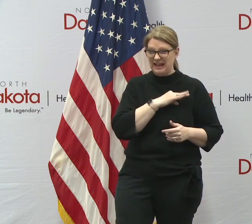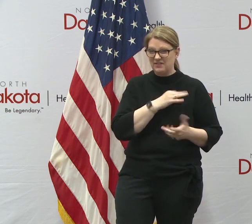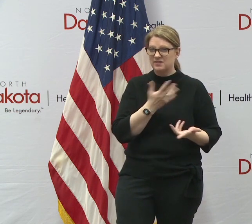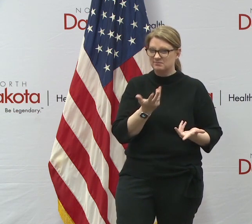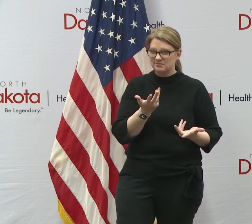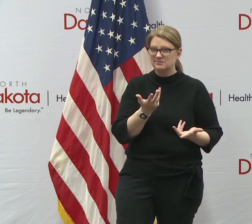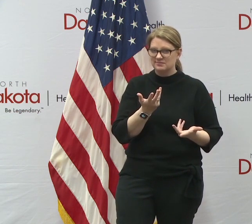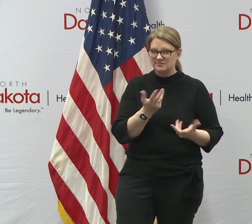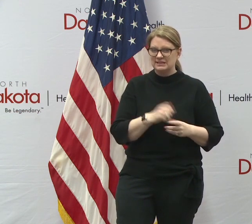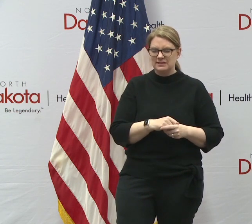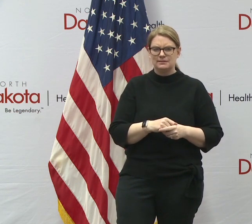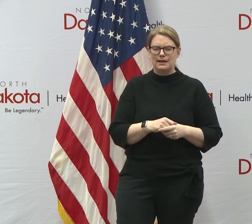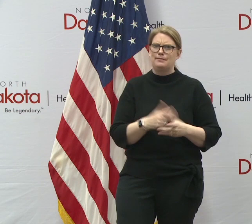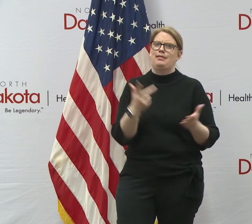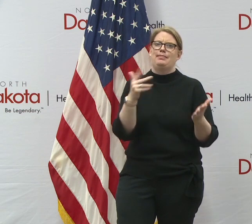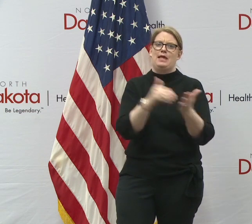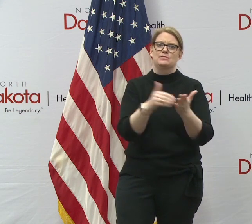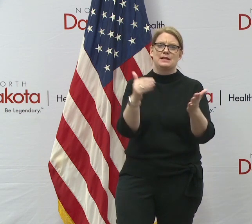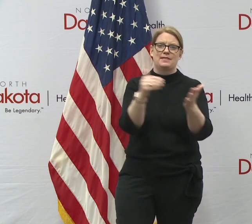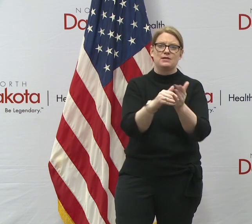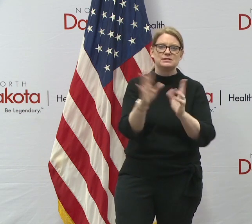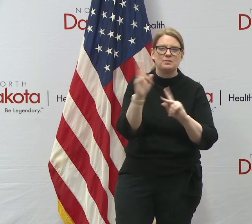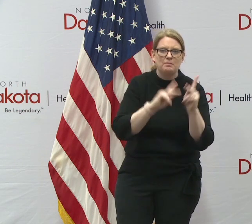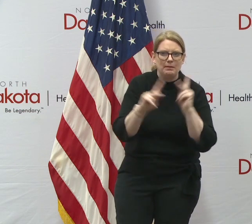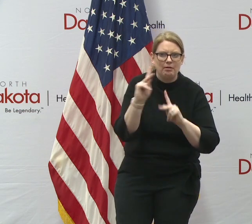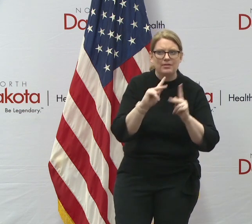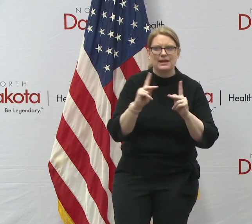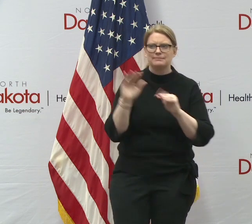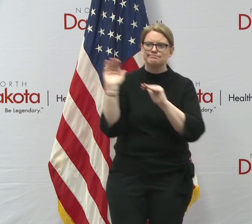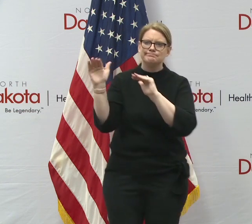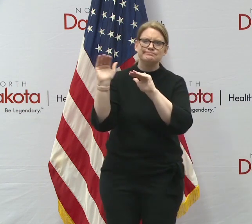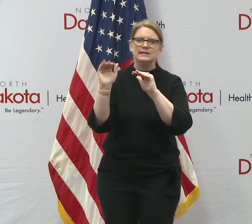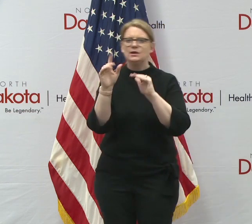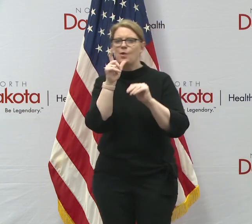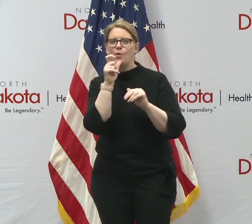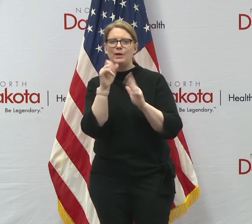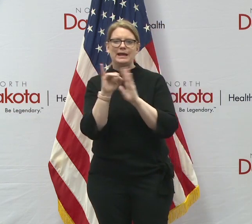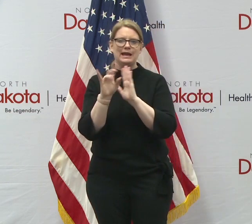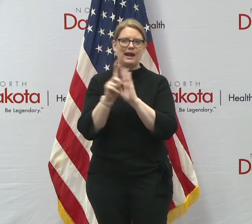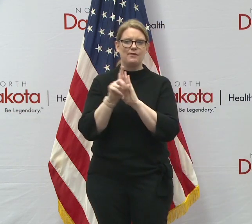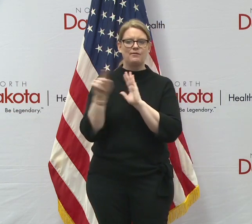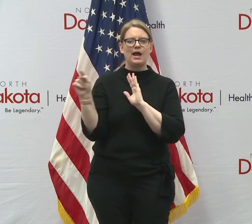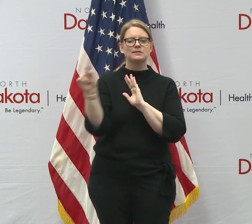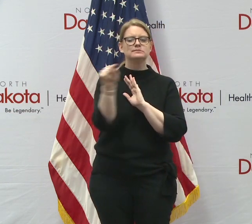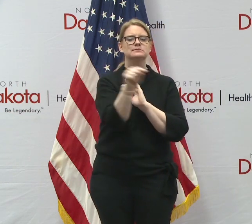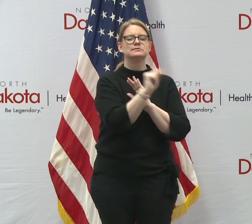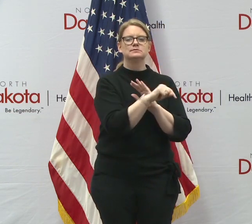we're talking about thousands of people that we're trying to identify statewide. Now,